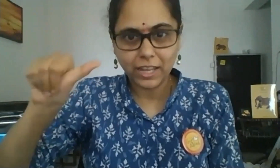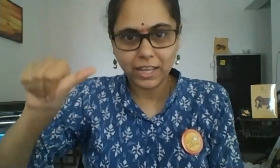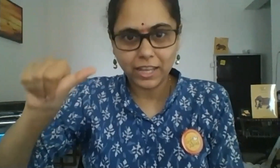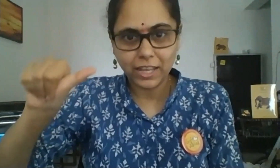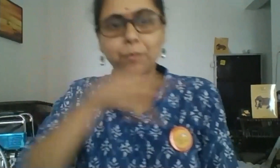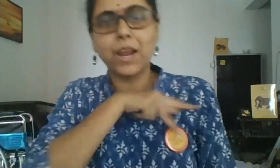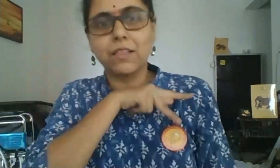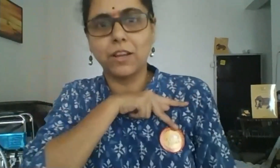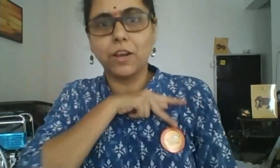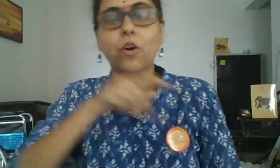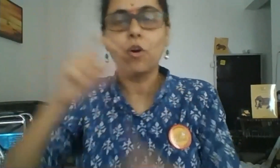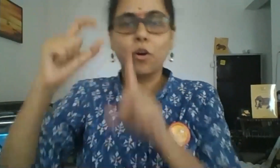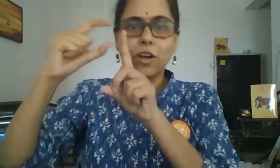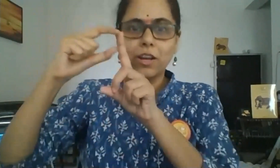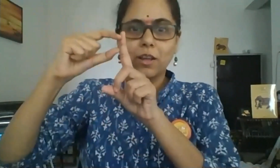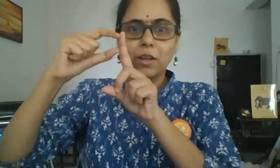Prarthana, Prarthana, or